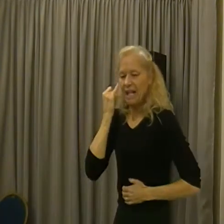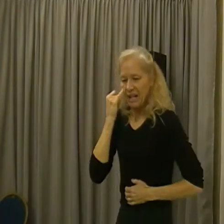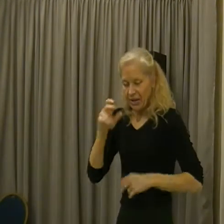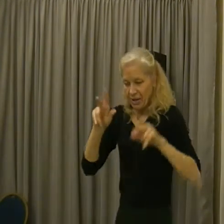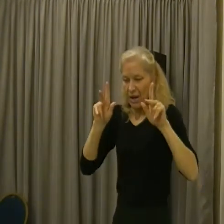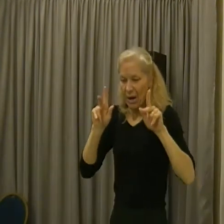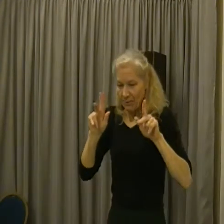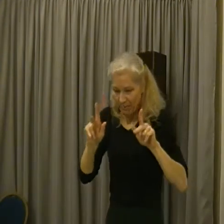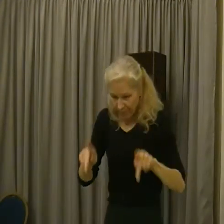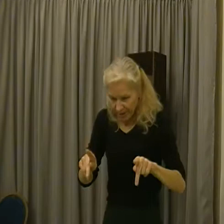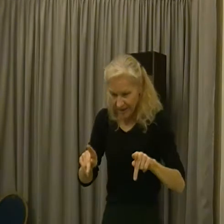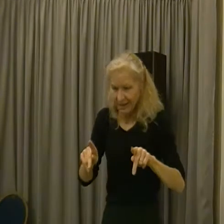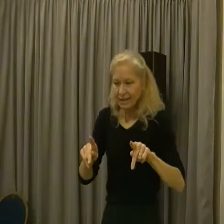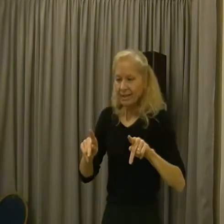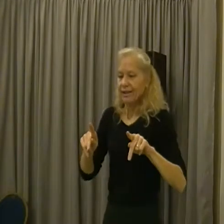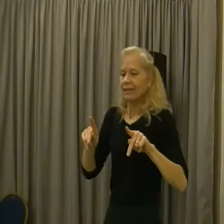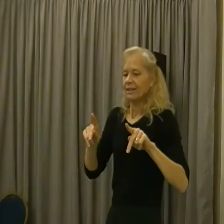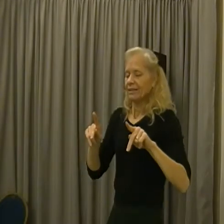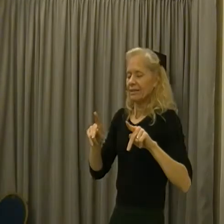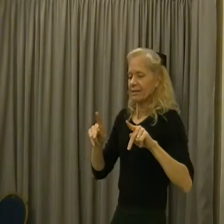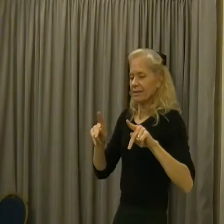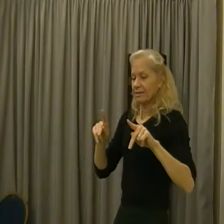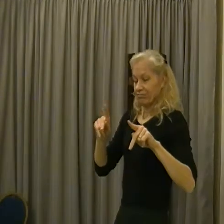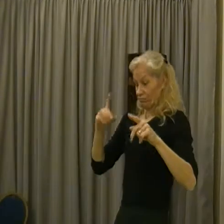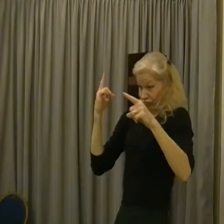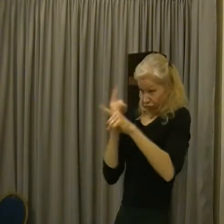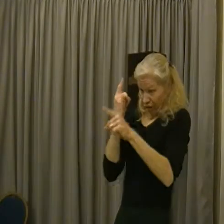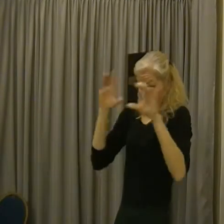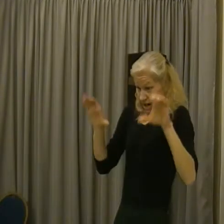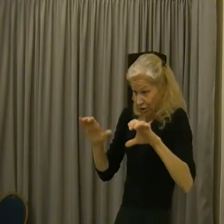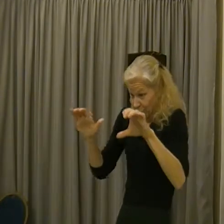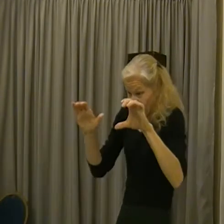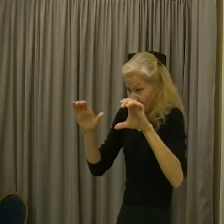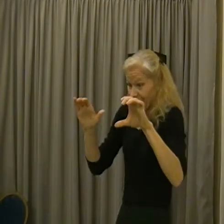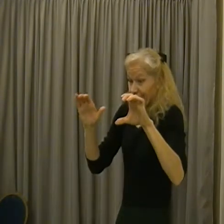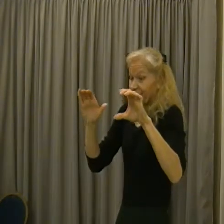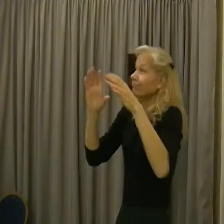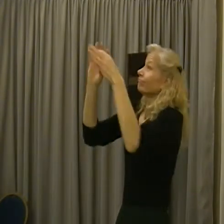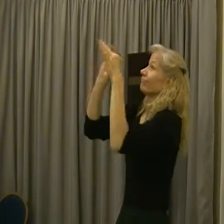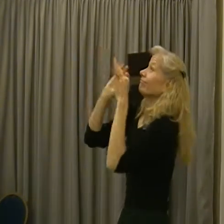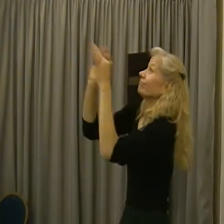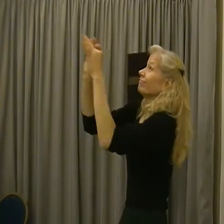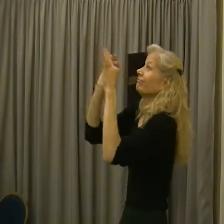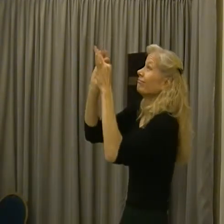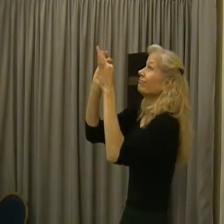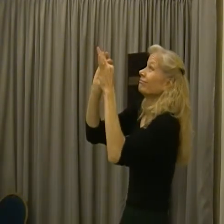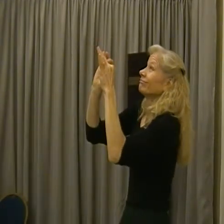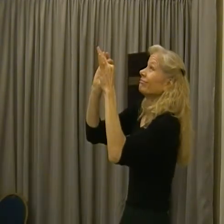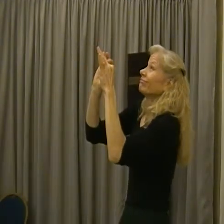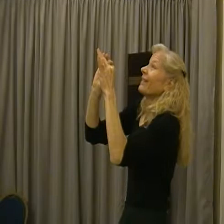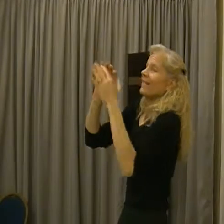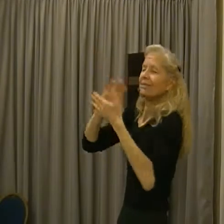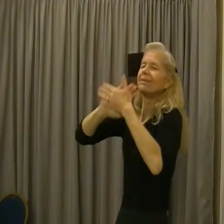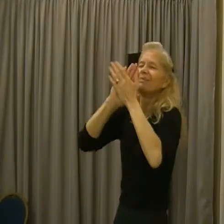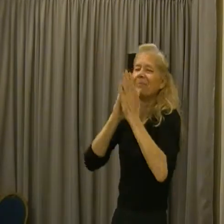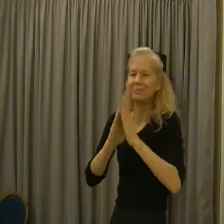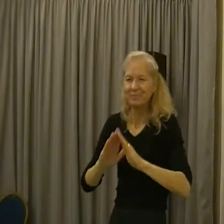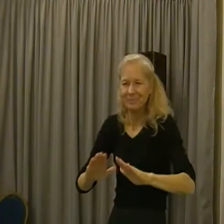assurance forever. Money can't do that. But God's righteousness can. Walking with God can.